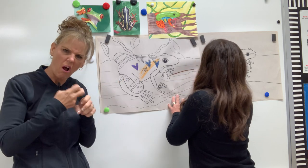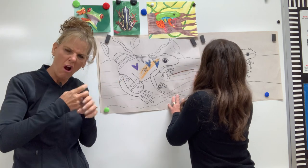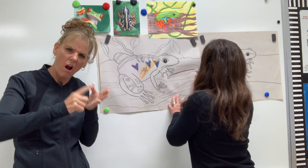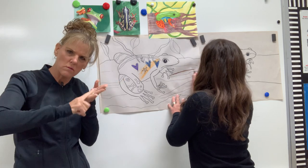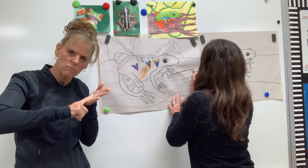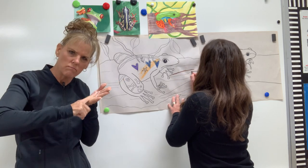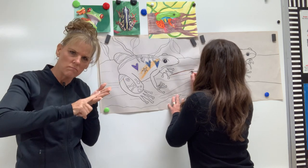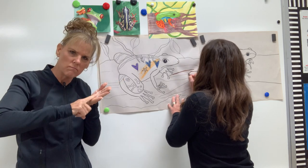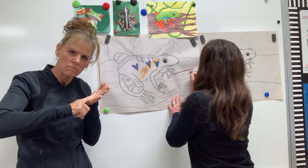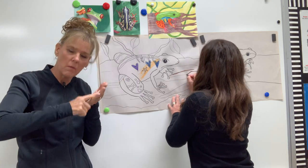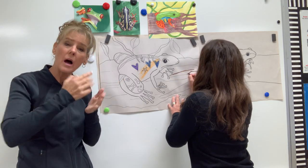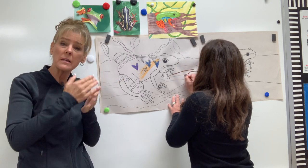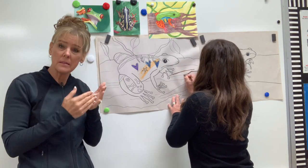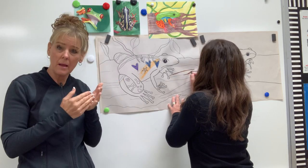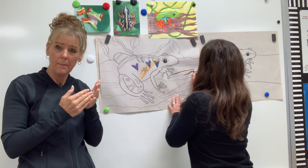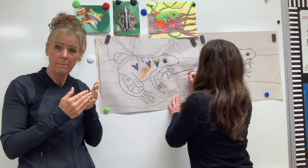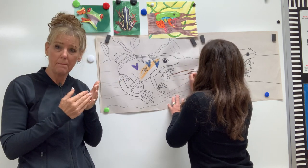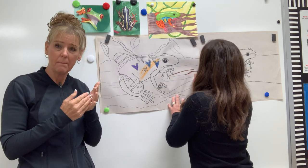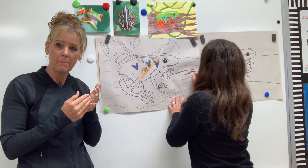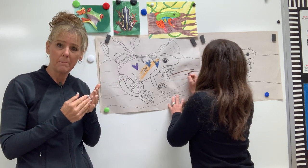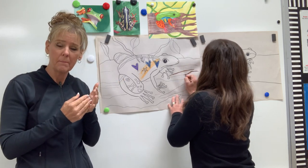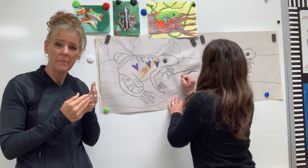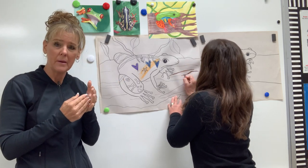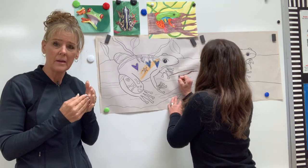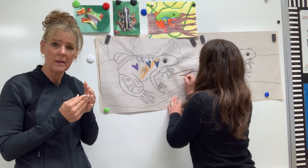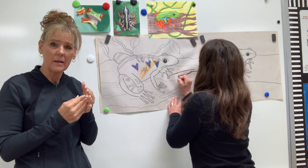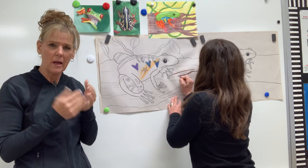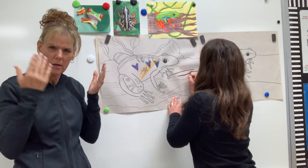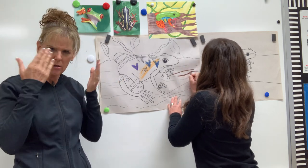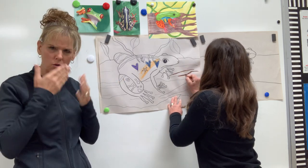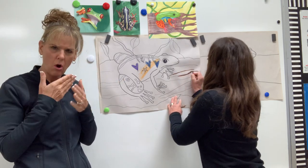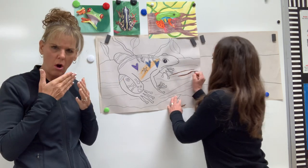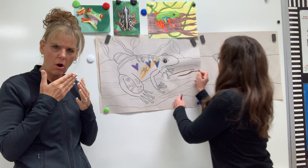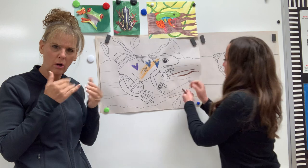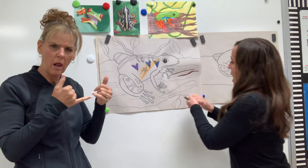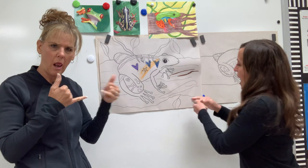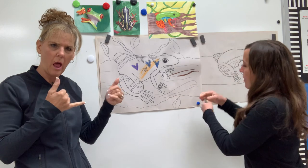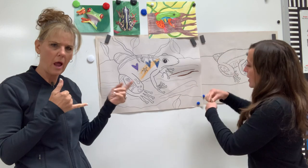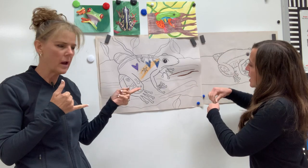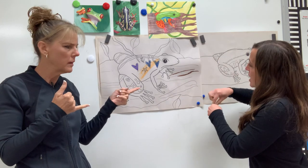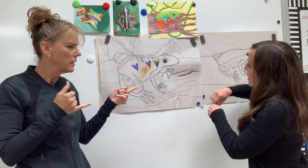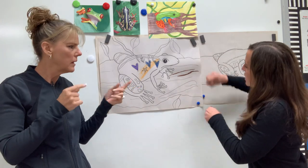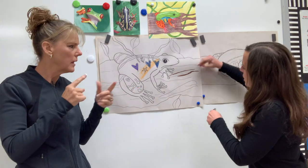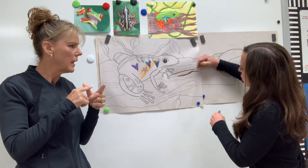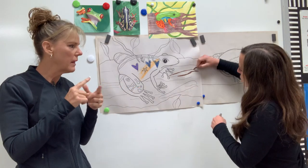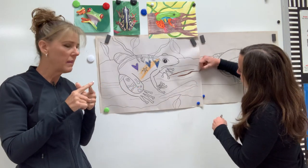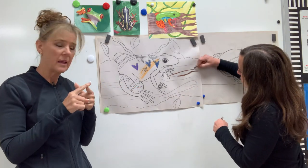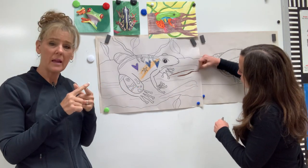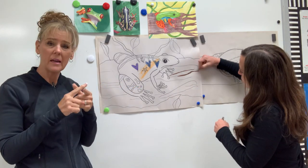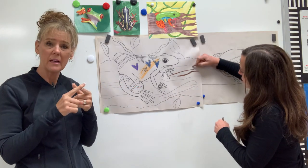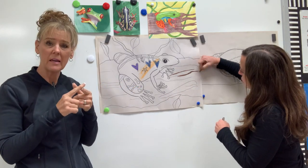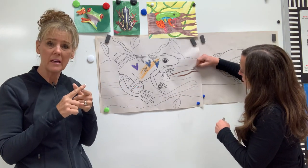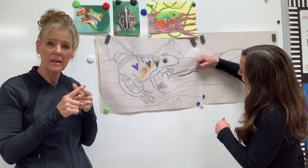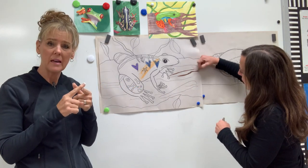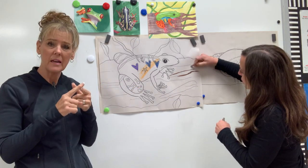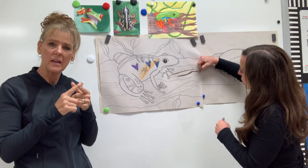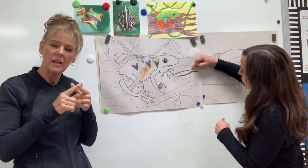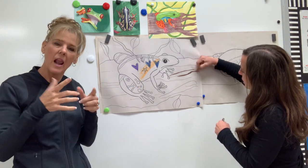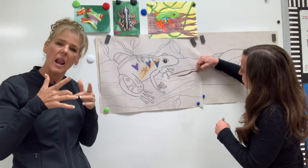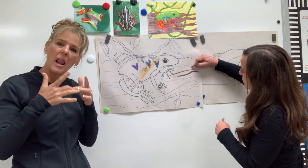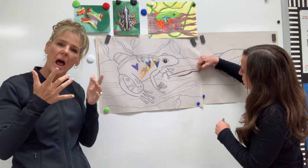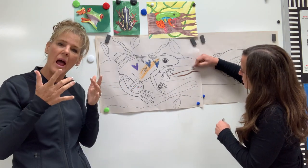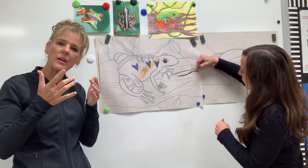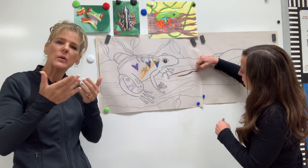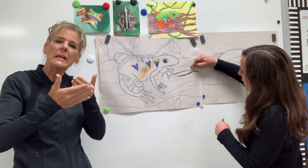hard on some details and really got a very dark line. And then you push lighter